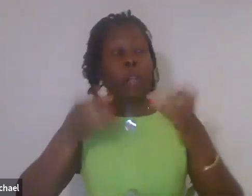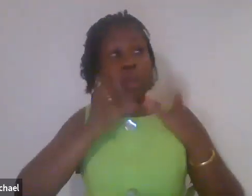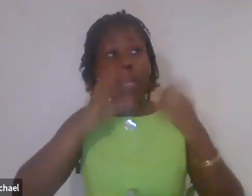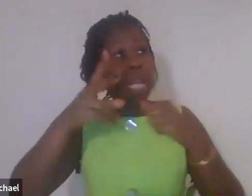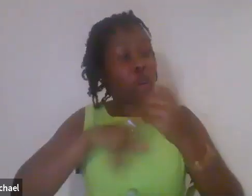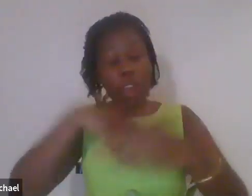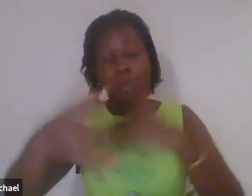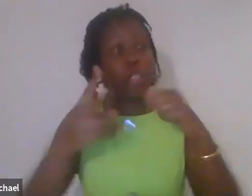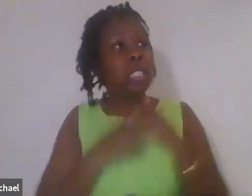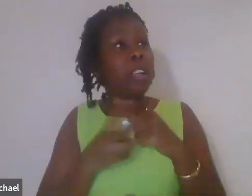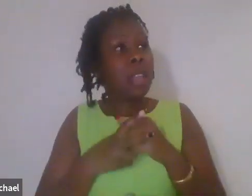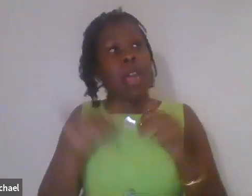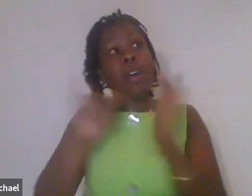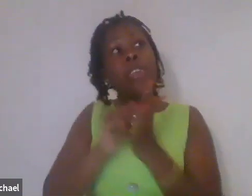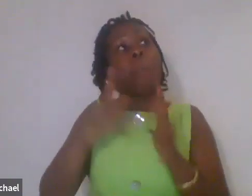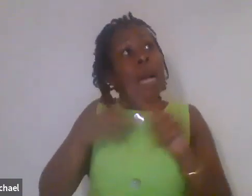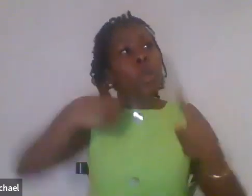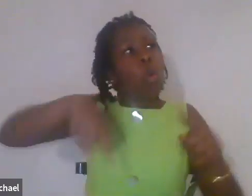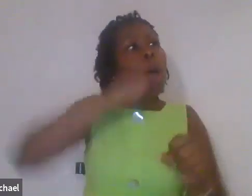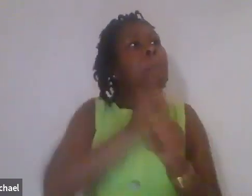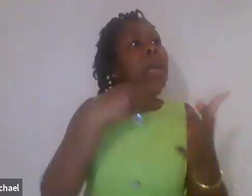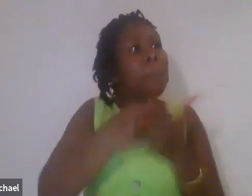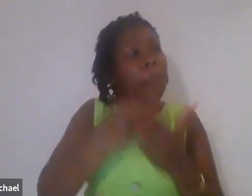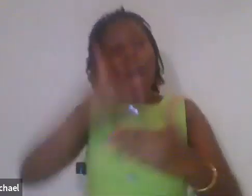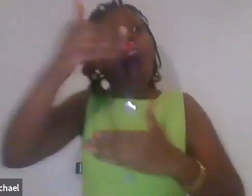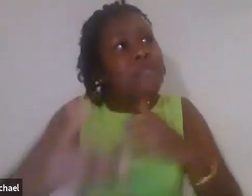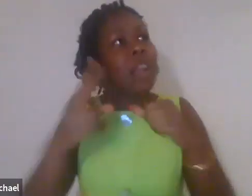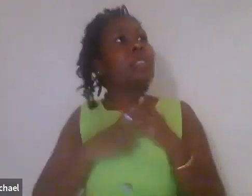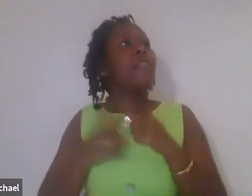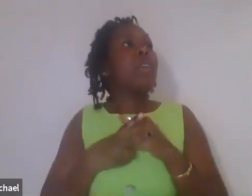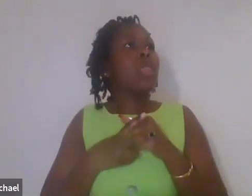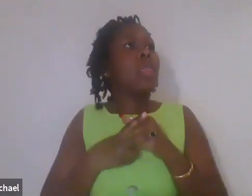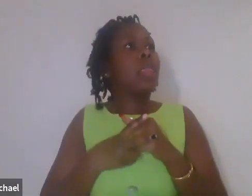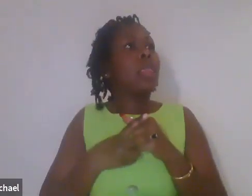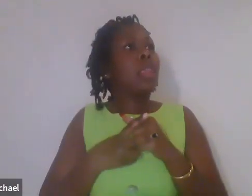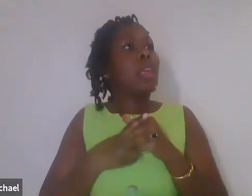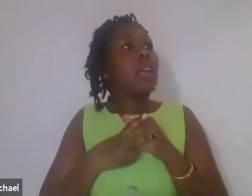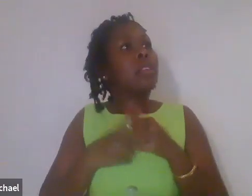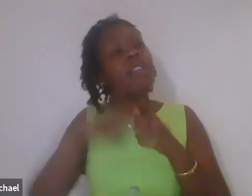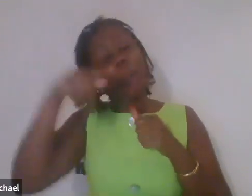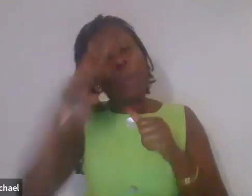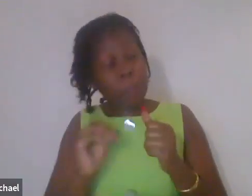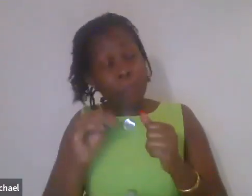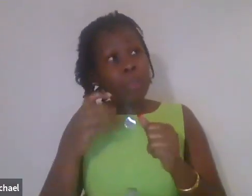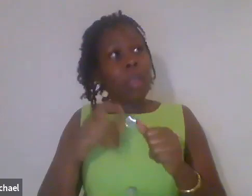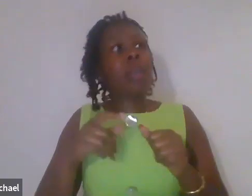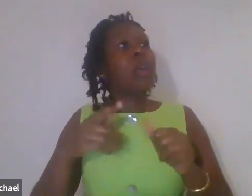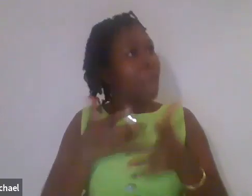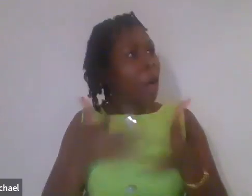that I sell, including alcohol. But we make money But after 7. we make money after 7, as you're aware. But No, now,